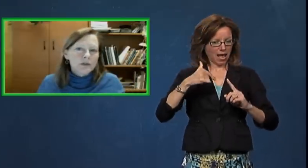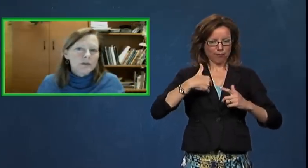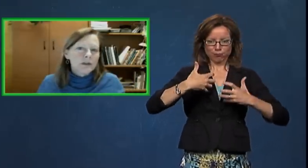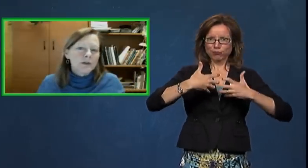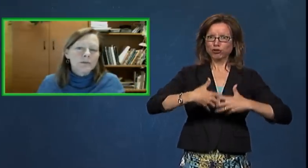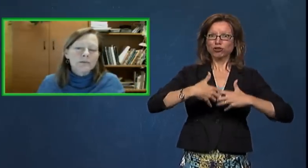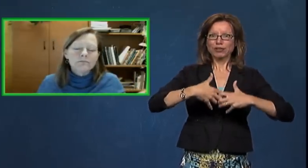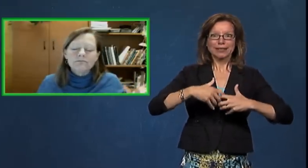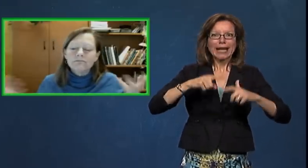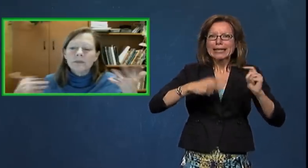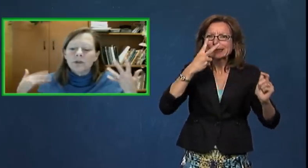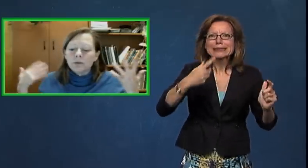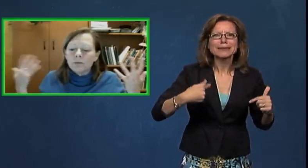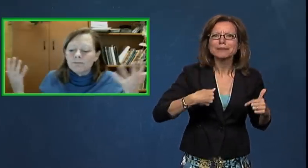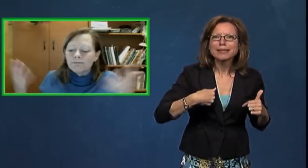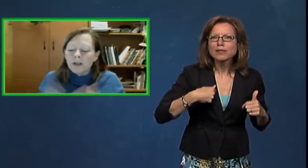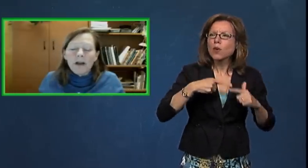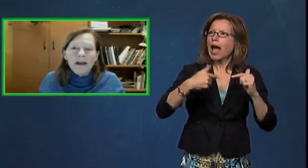next,